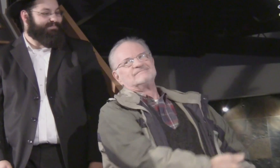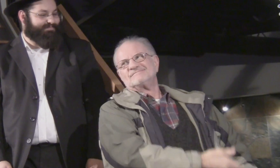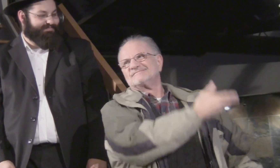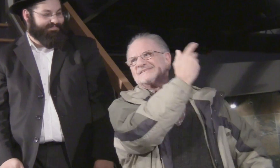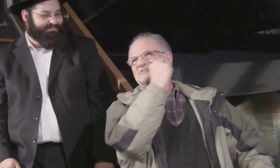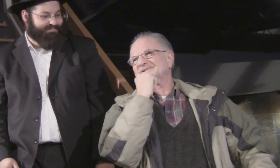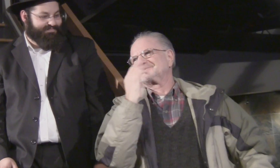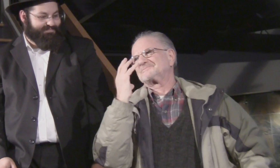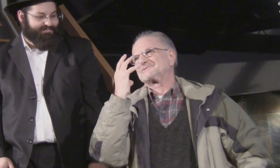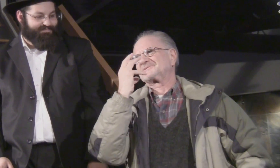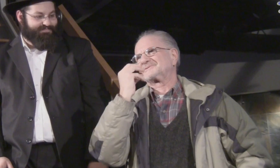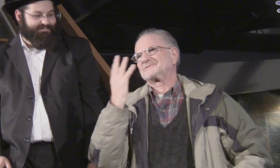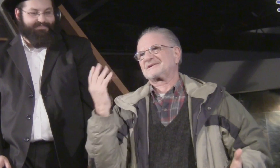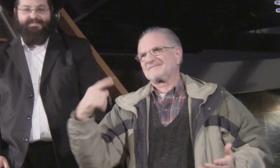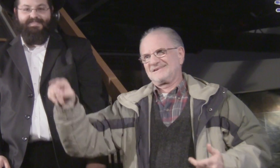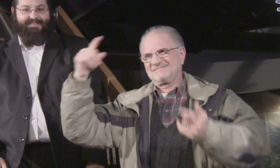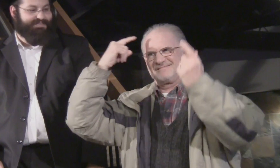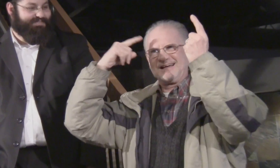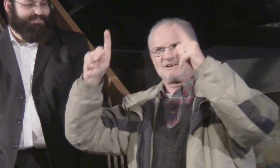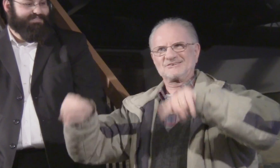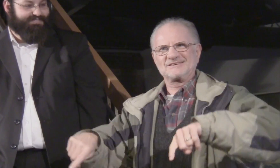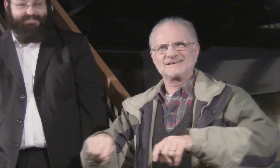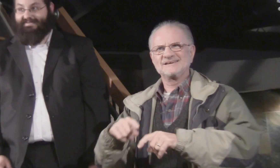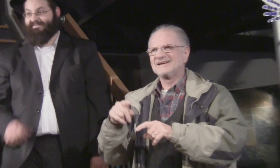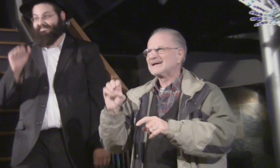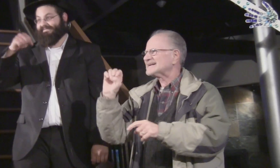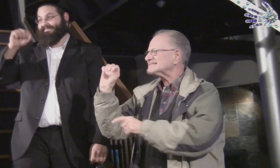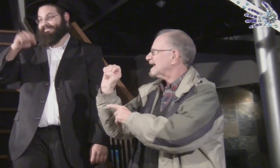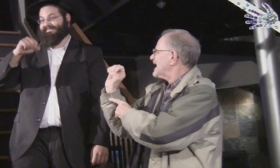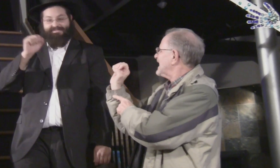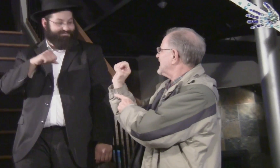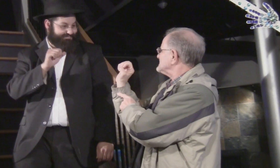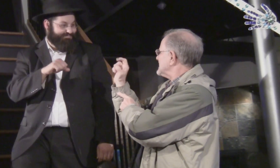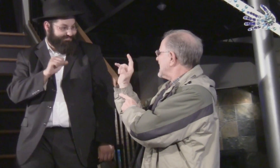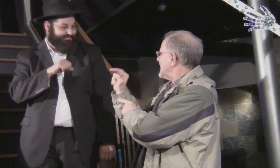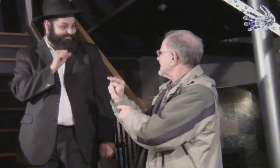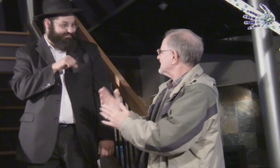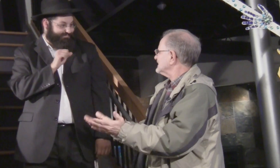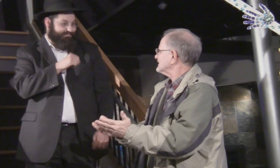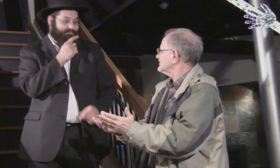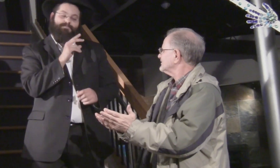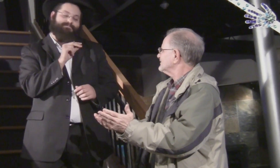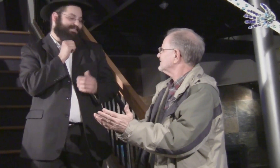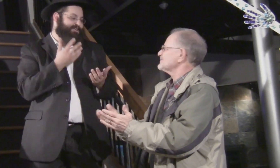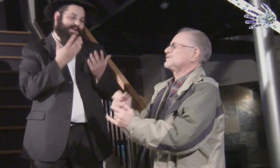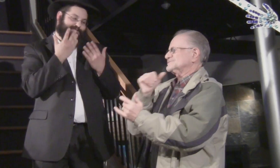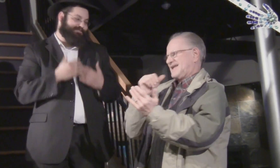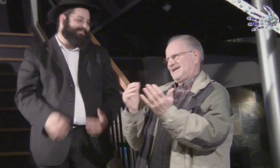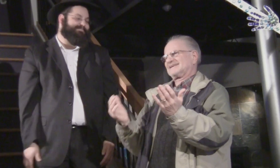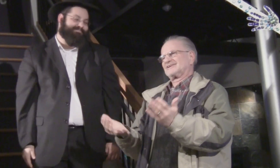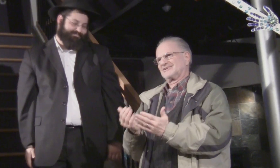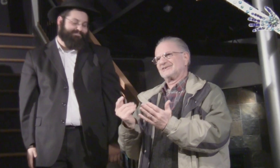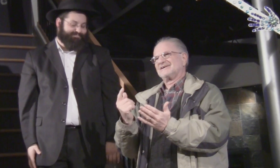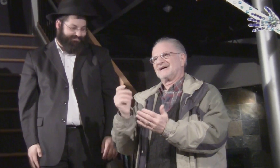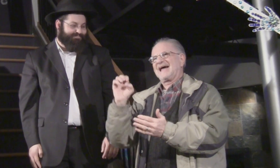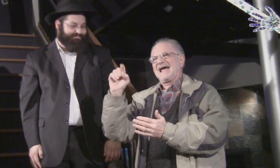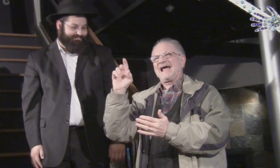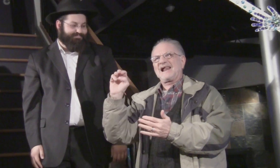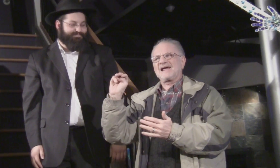I saw this, and really so beautiful, I agree. Yeah, right, Ellen, is she here, the artist? No, she's not